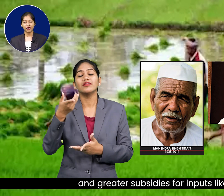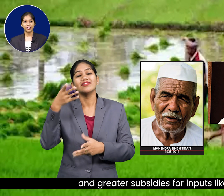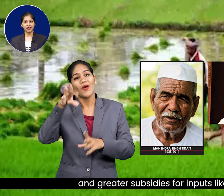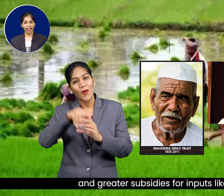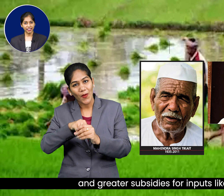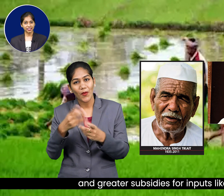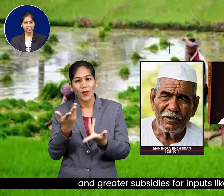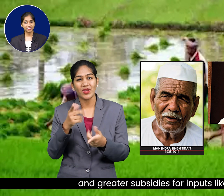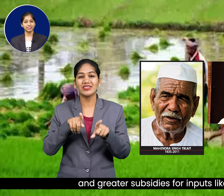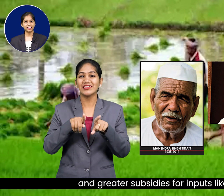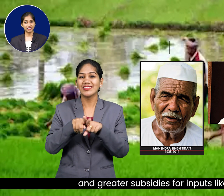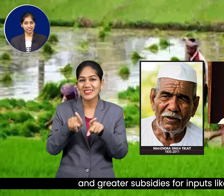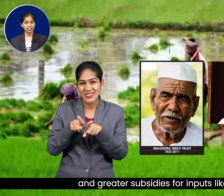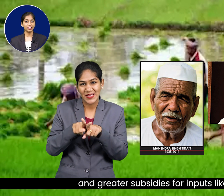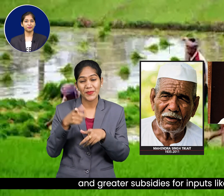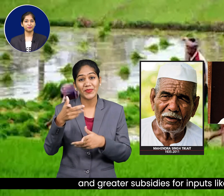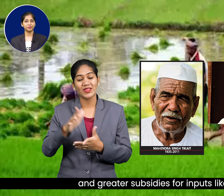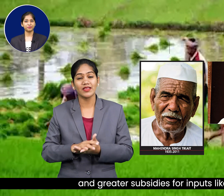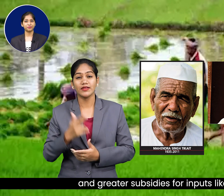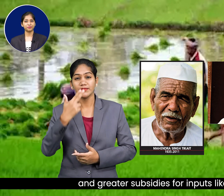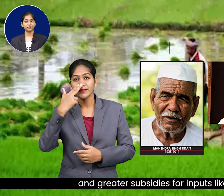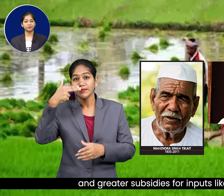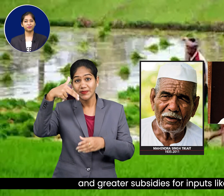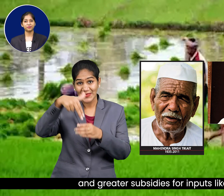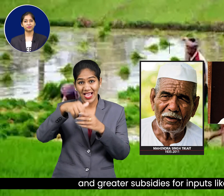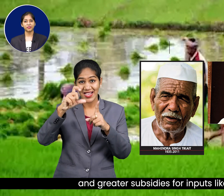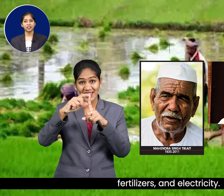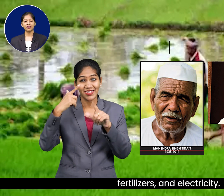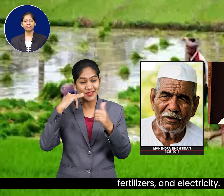inputs like diesel,